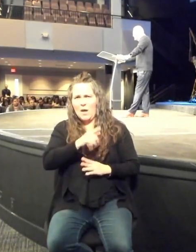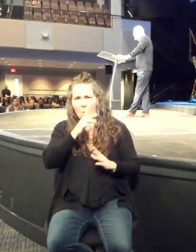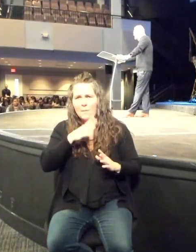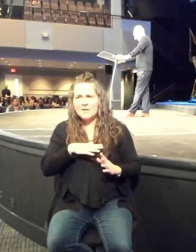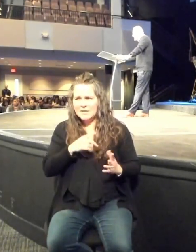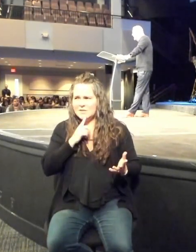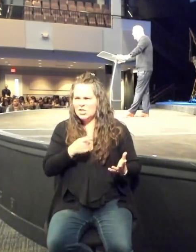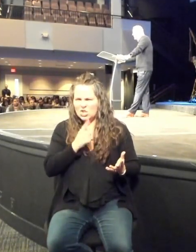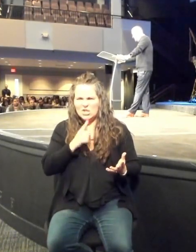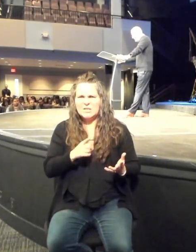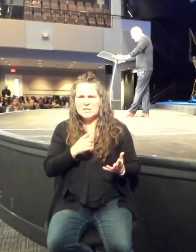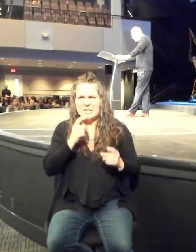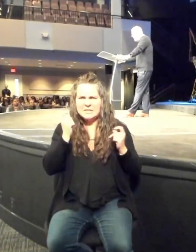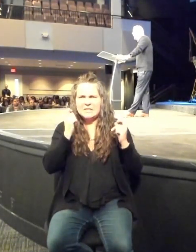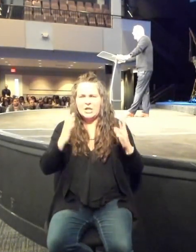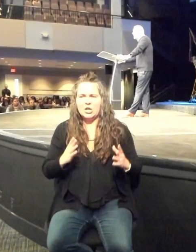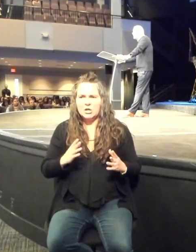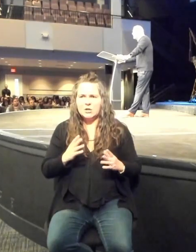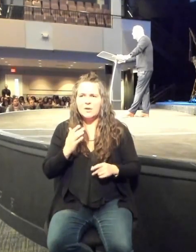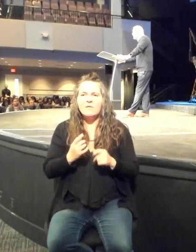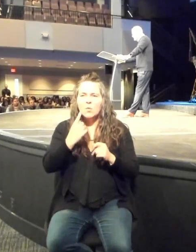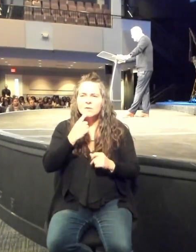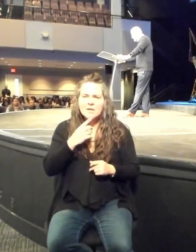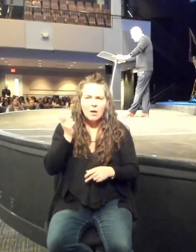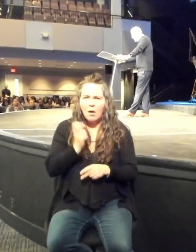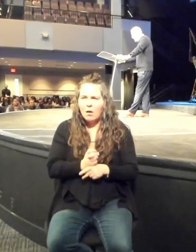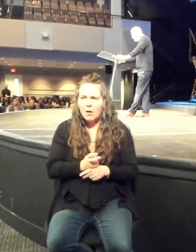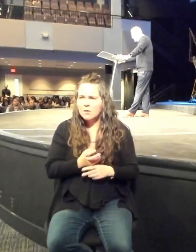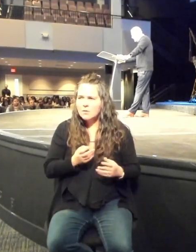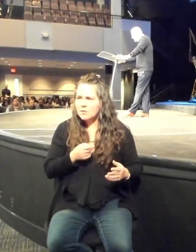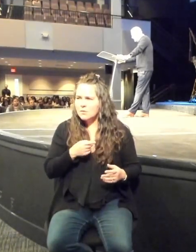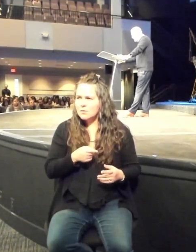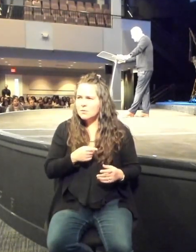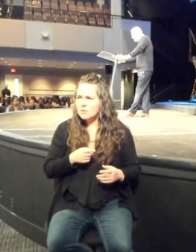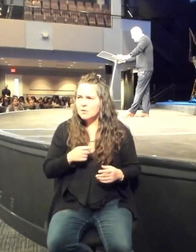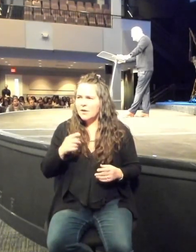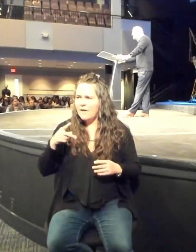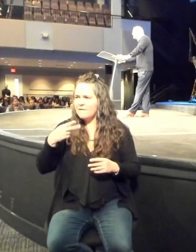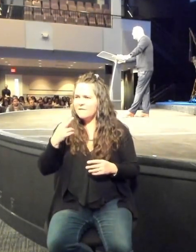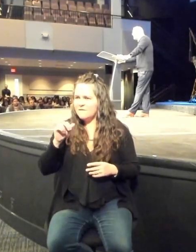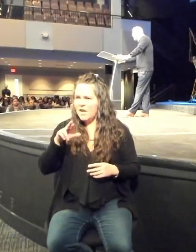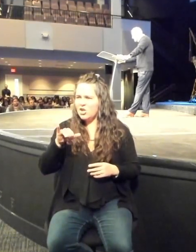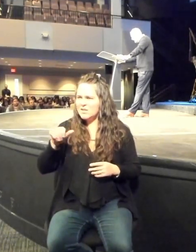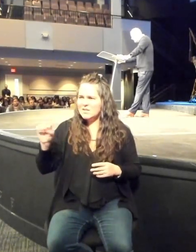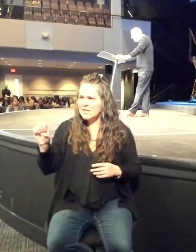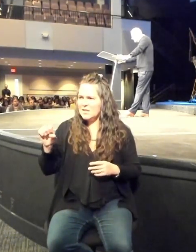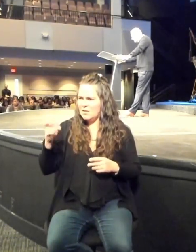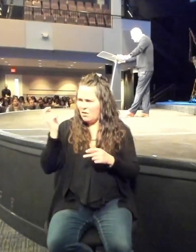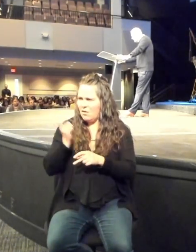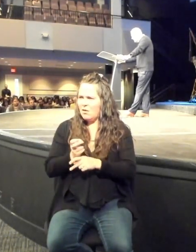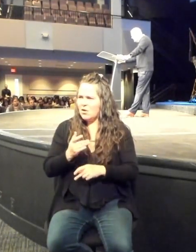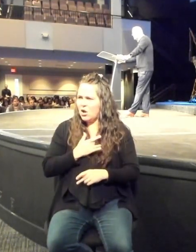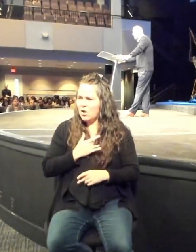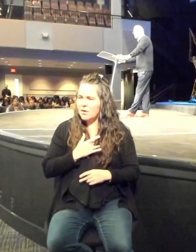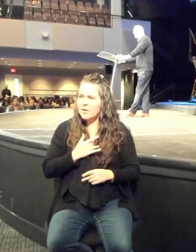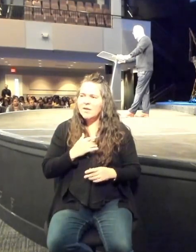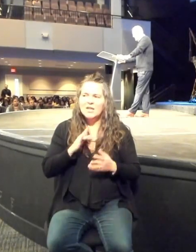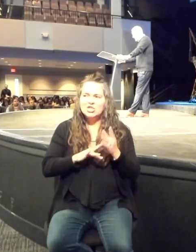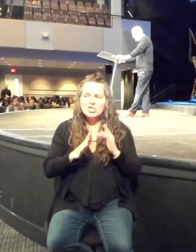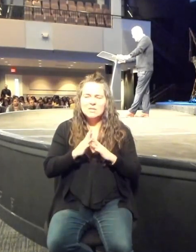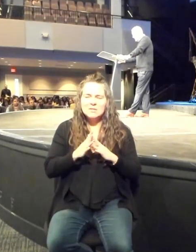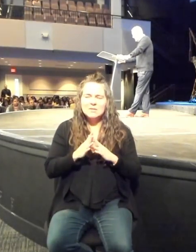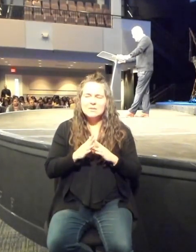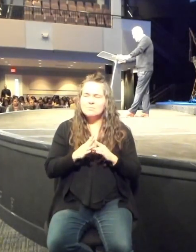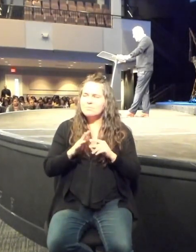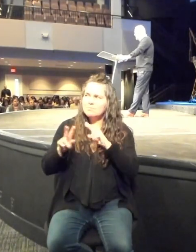that she's a sinner." Everybody say hard. There you go. Jesus answered him, "Simon, I have something to tell